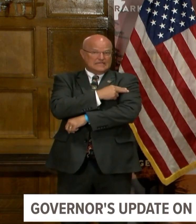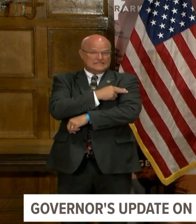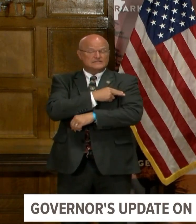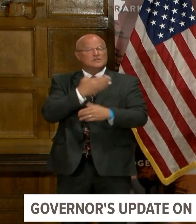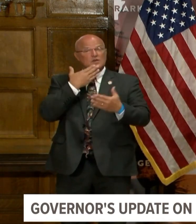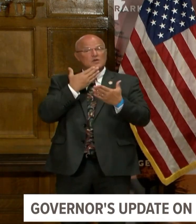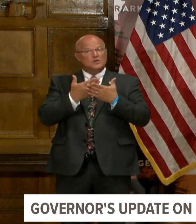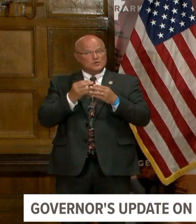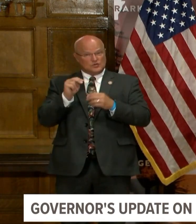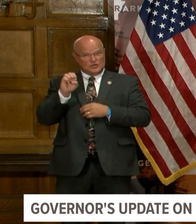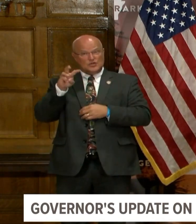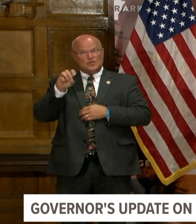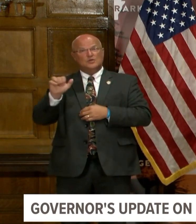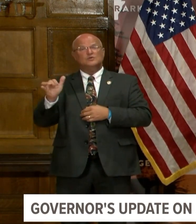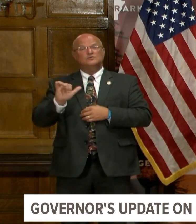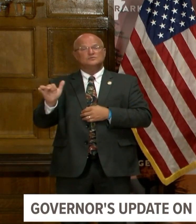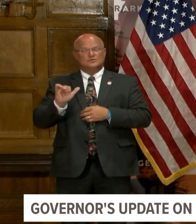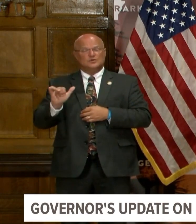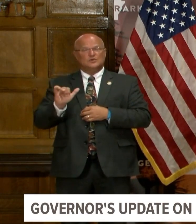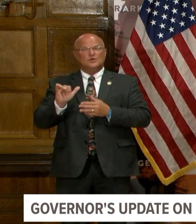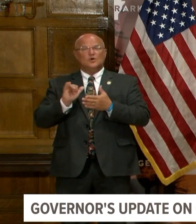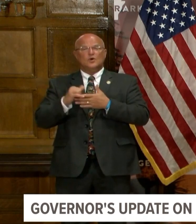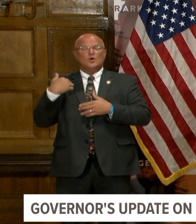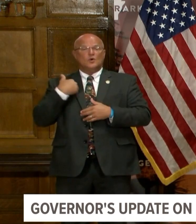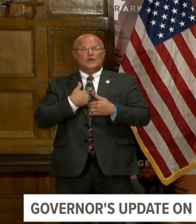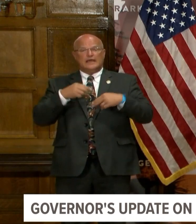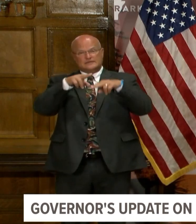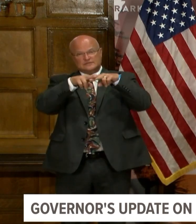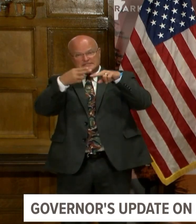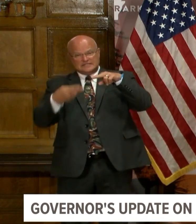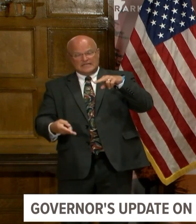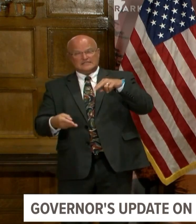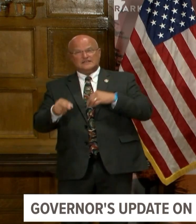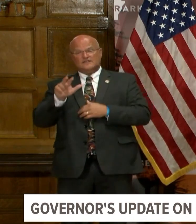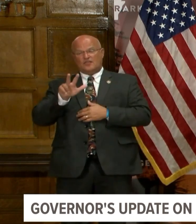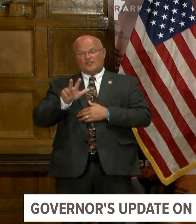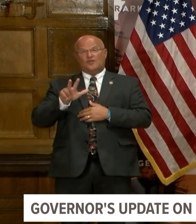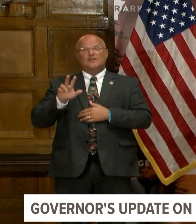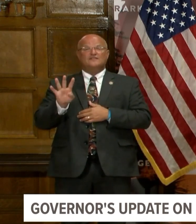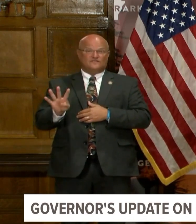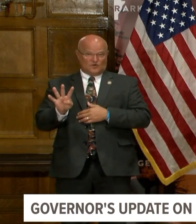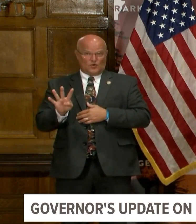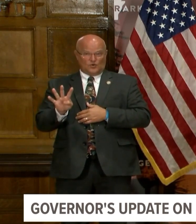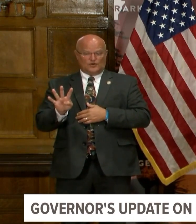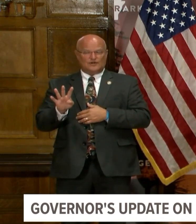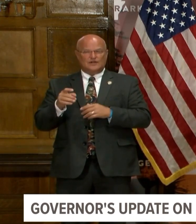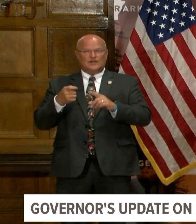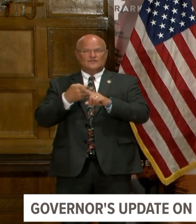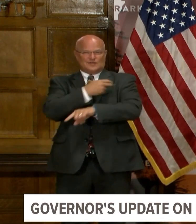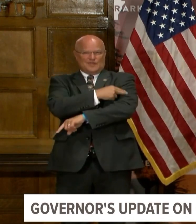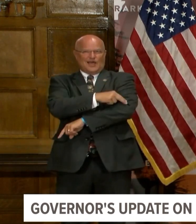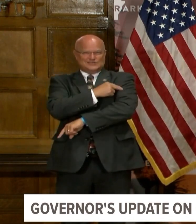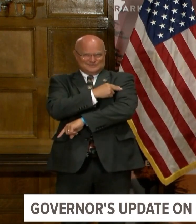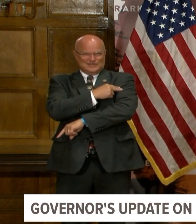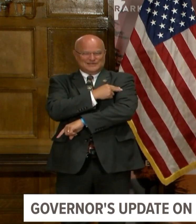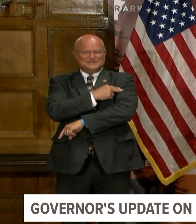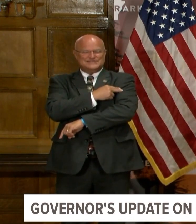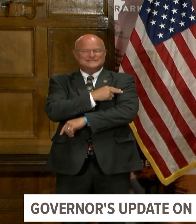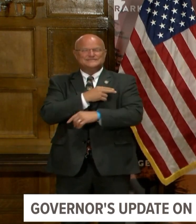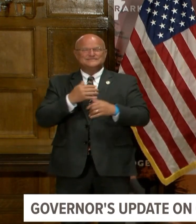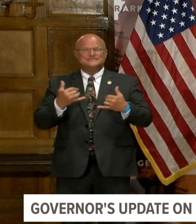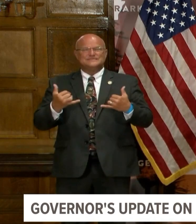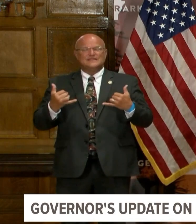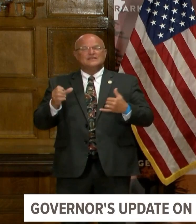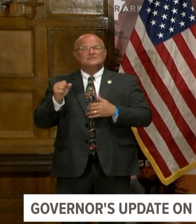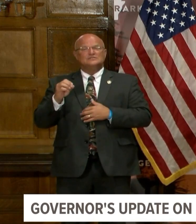good news in the sense that we had a reduction of 34 from the